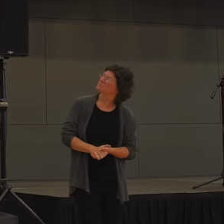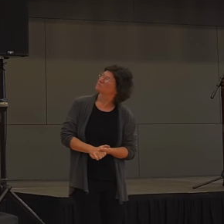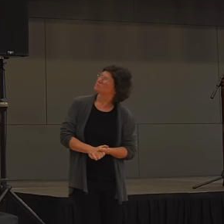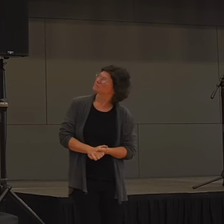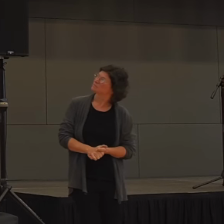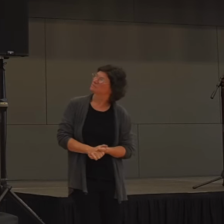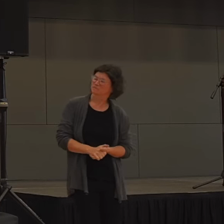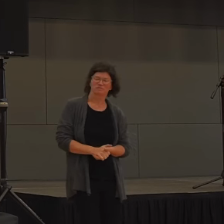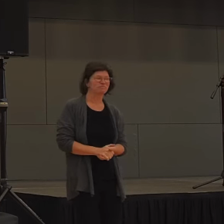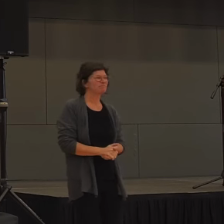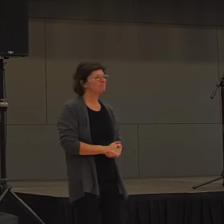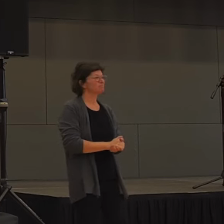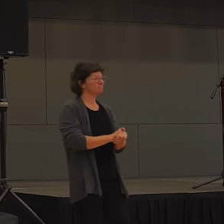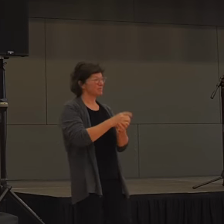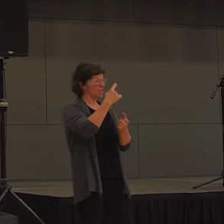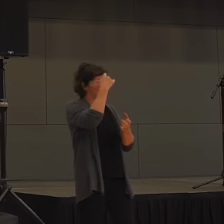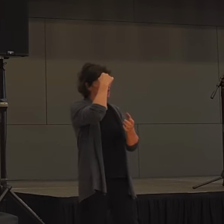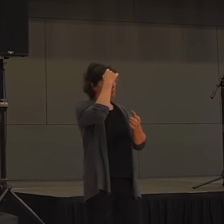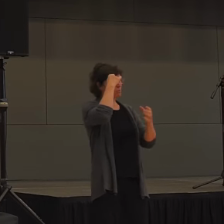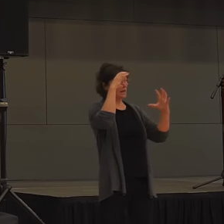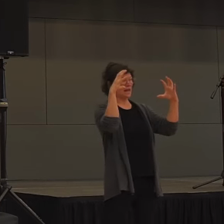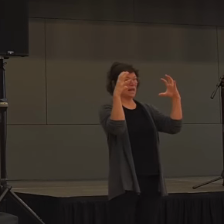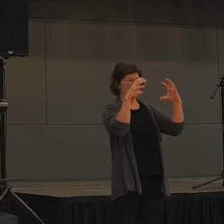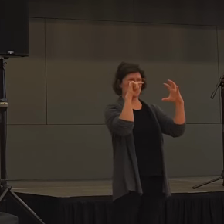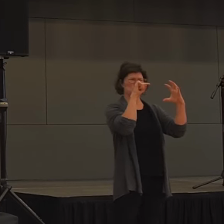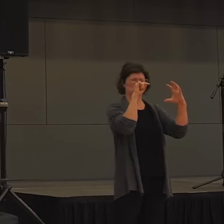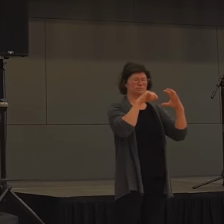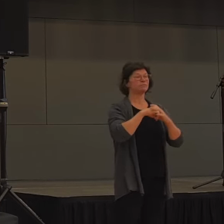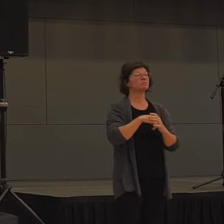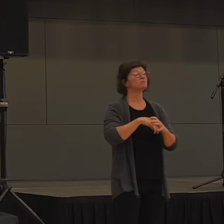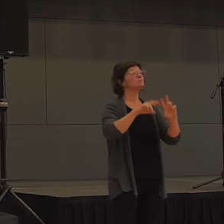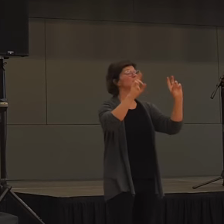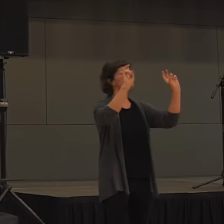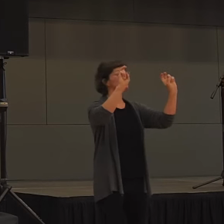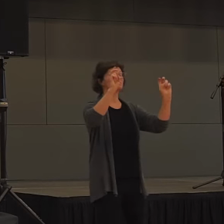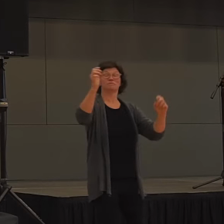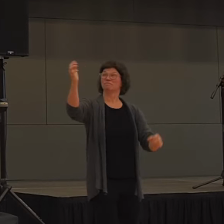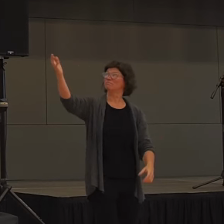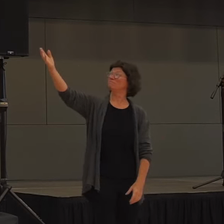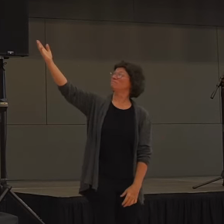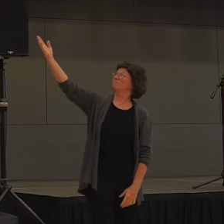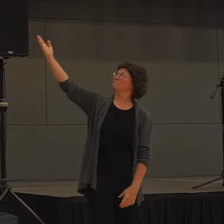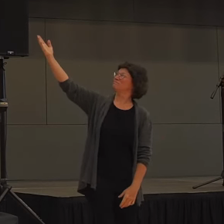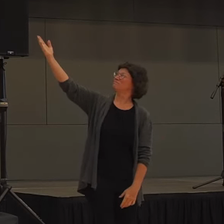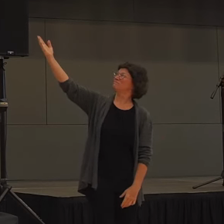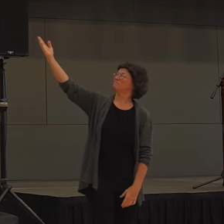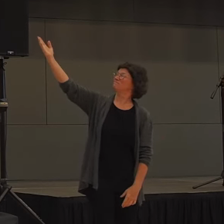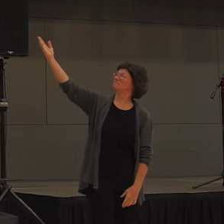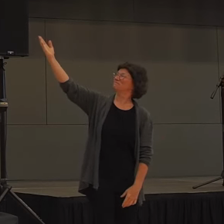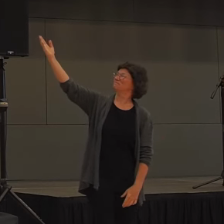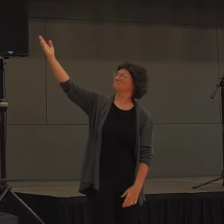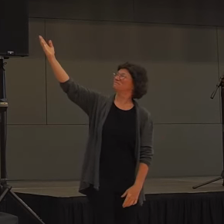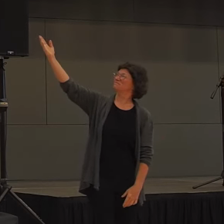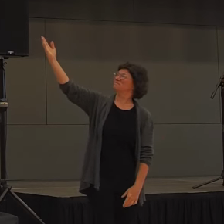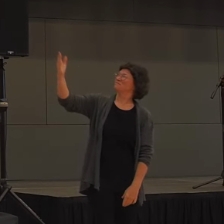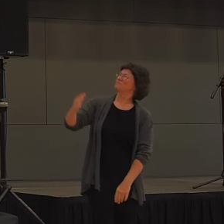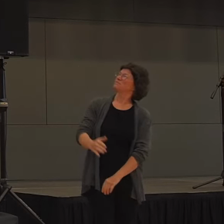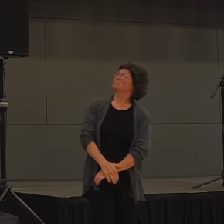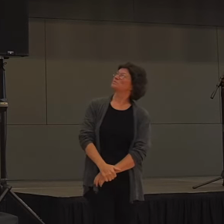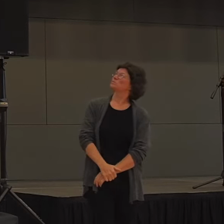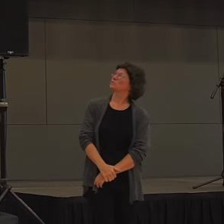talking about the brain. This quote says, "If the brain were so simple we could understand